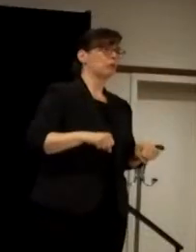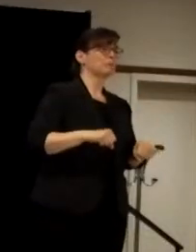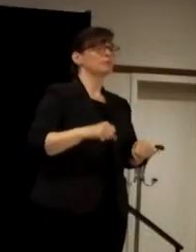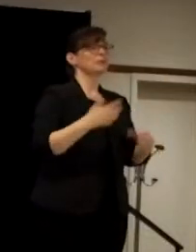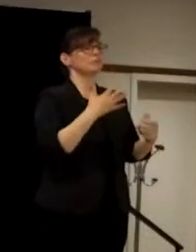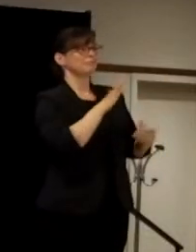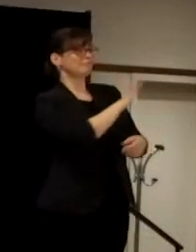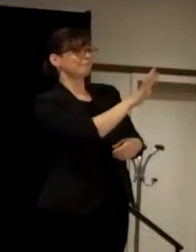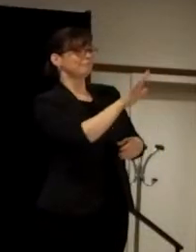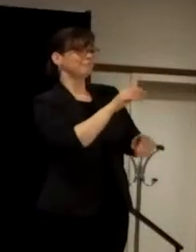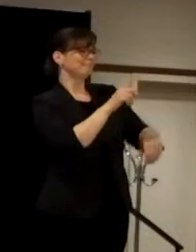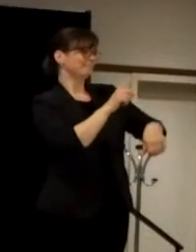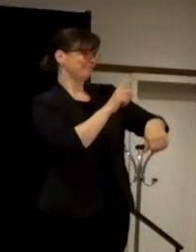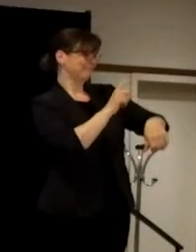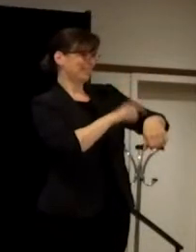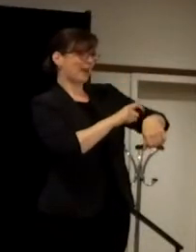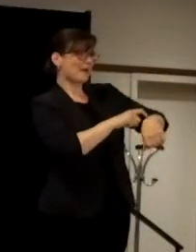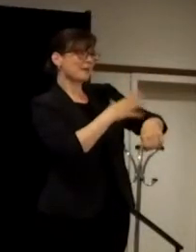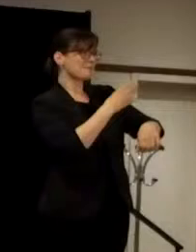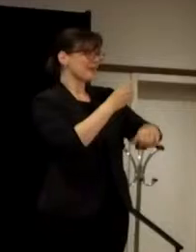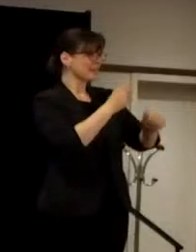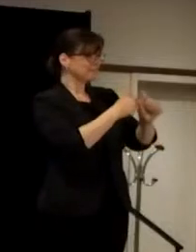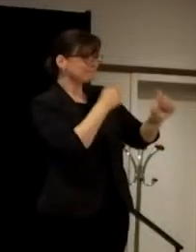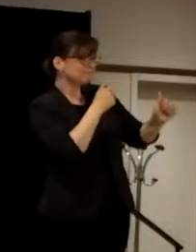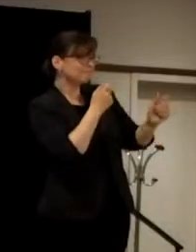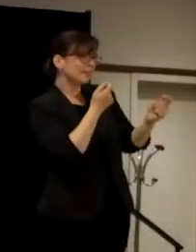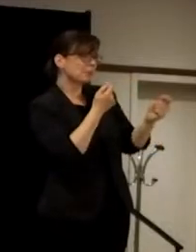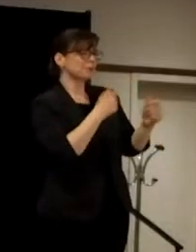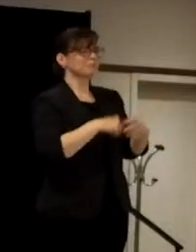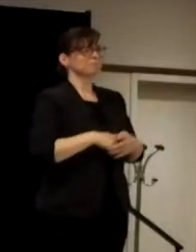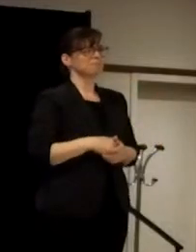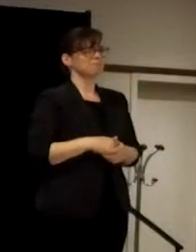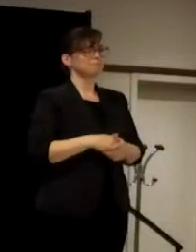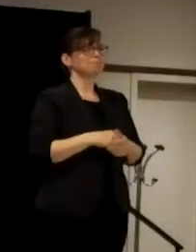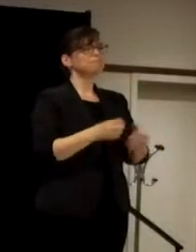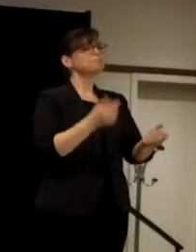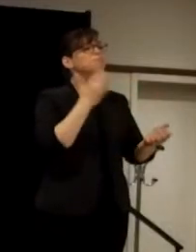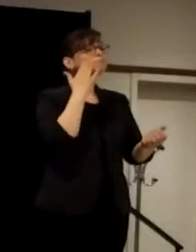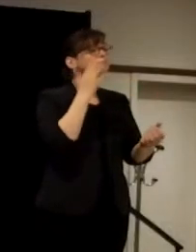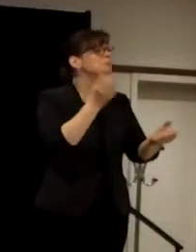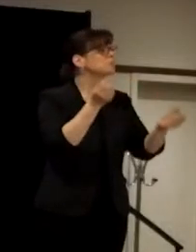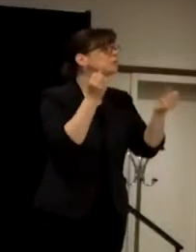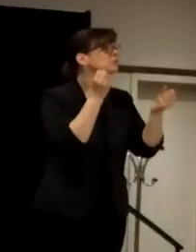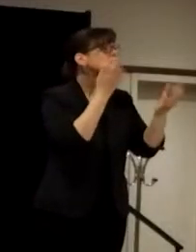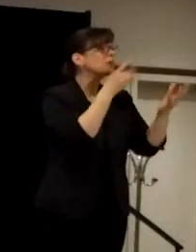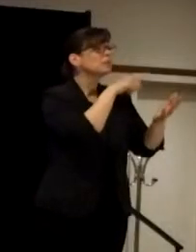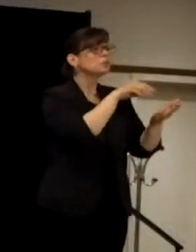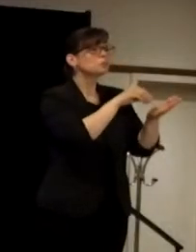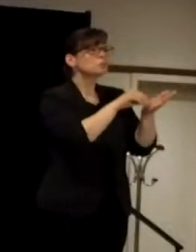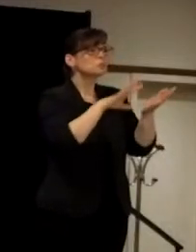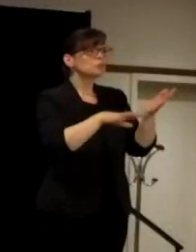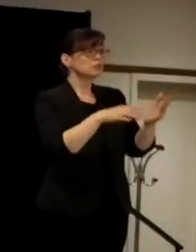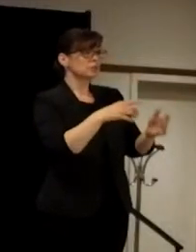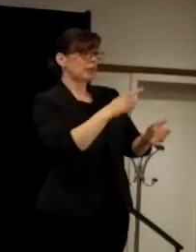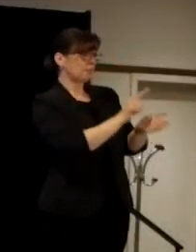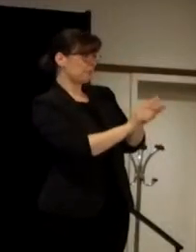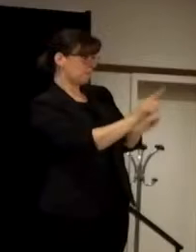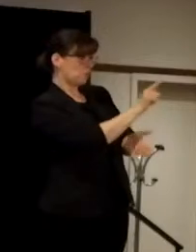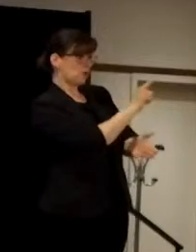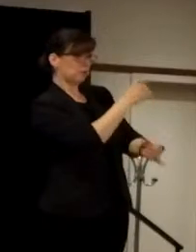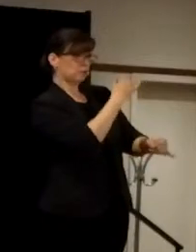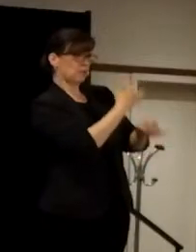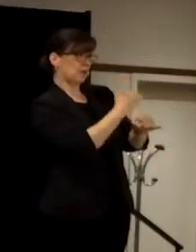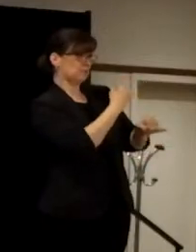quite sure how many total students. I know we're up at Lemoyne. I think Lemoyne's campus is pretty much done, smaller campus. My understanding